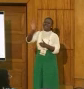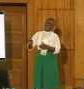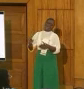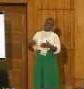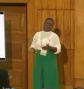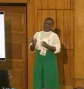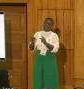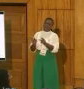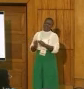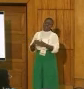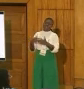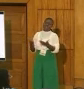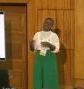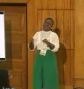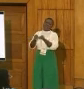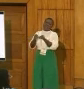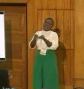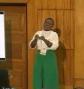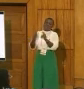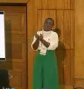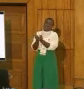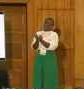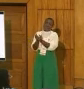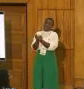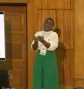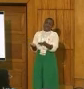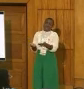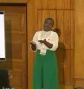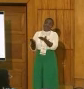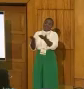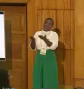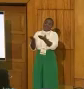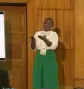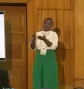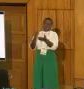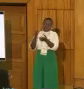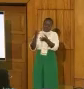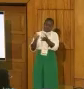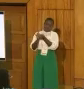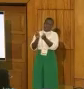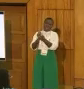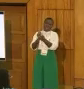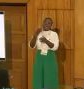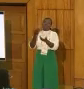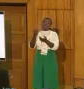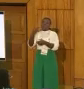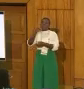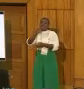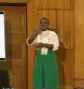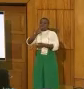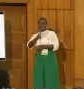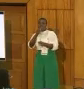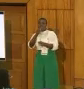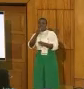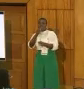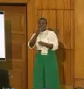to LGBTQ health equity and rights affirming HIV care, and we are calling for you to scale and sustain